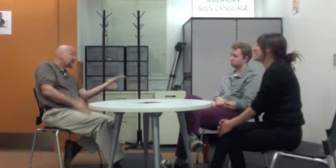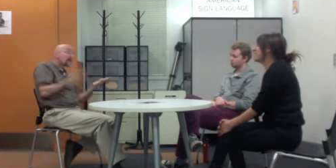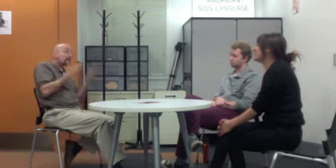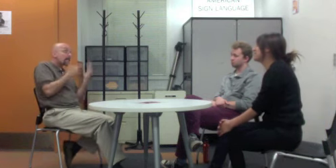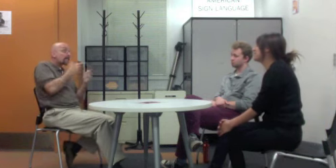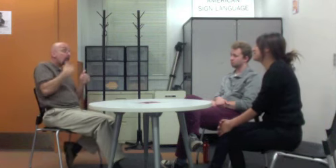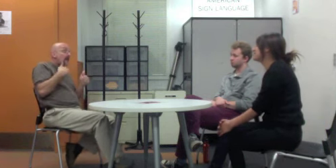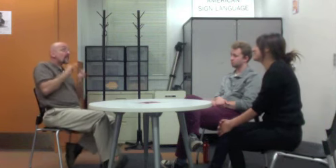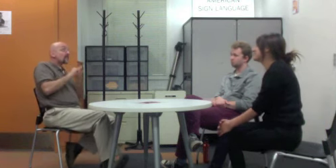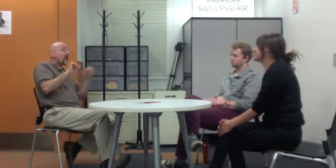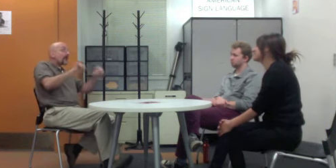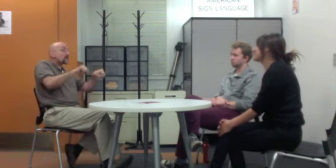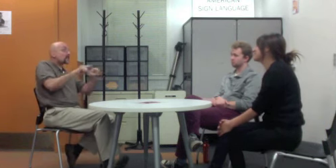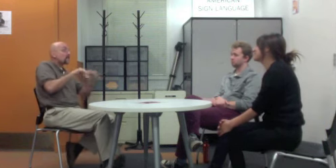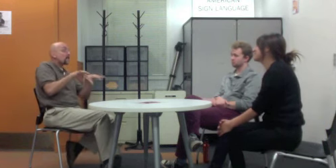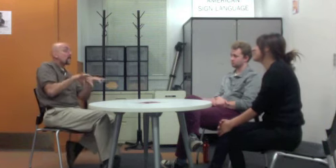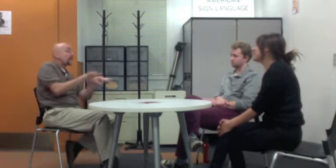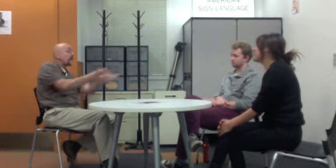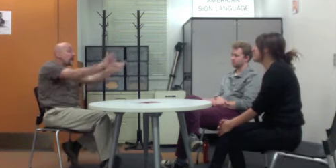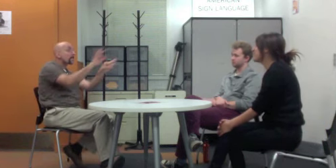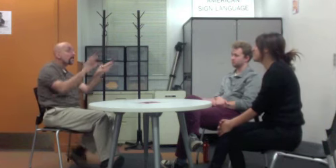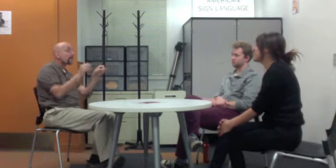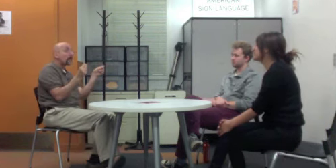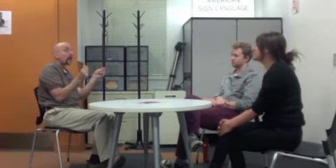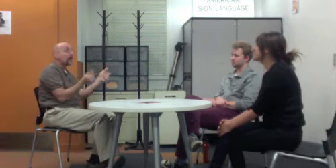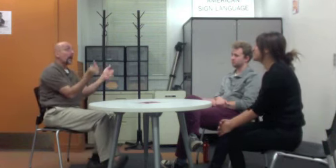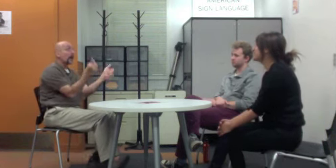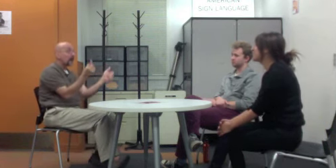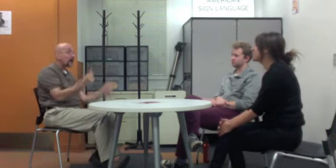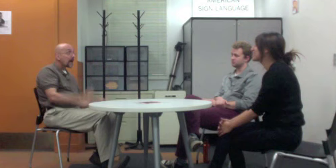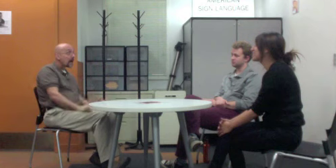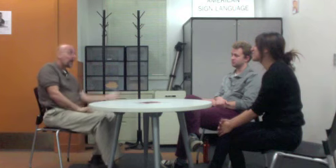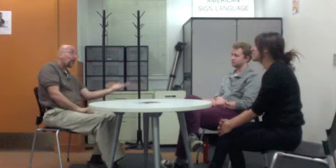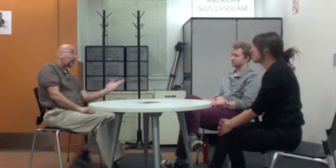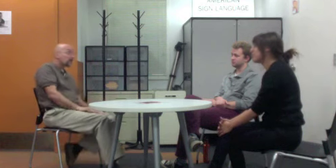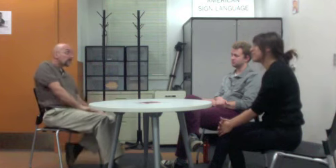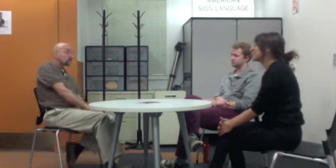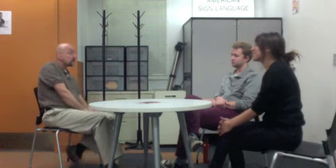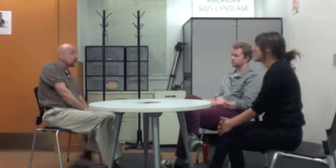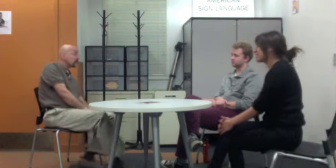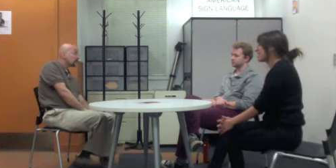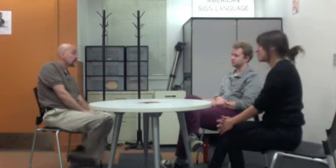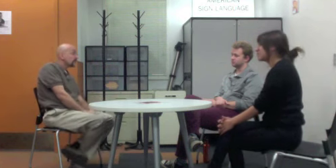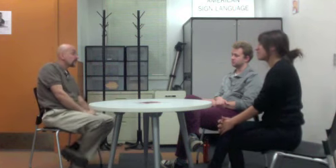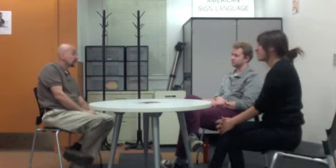mean, maybe you have that possibility to kick, maybe you have the capability of picking